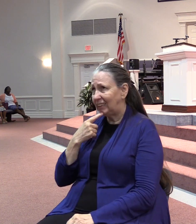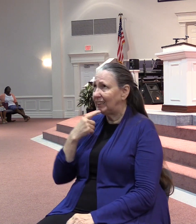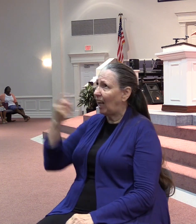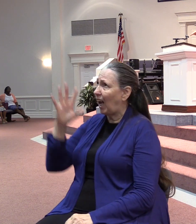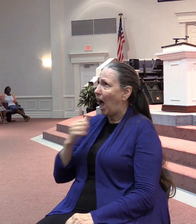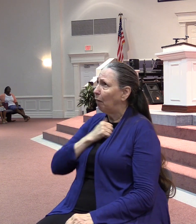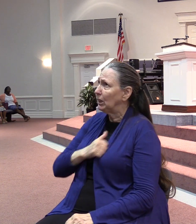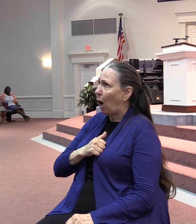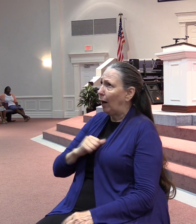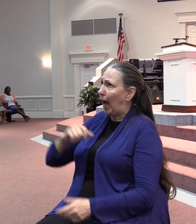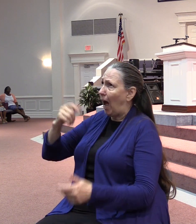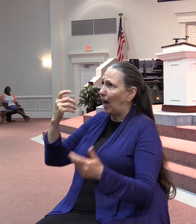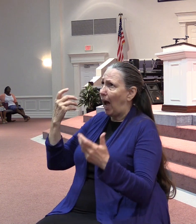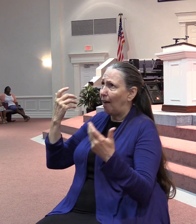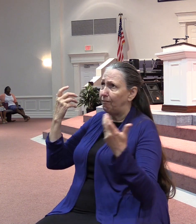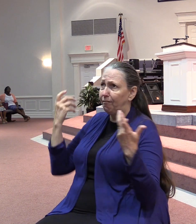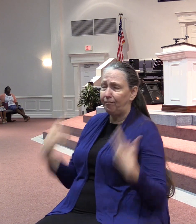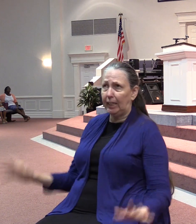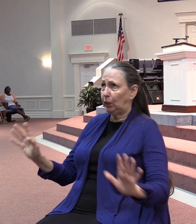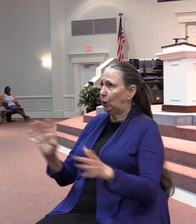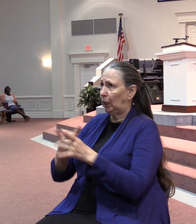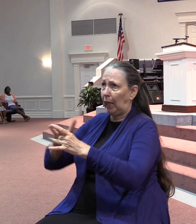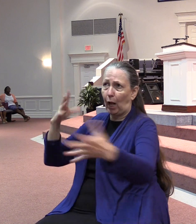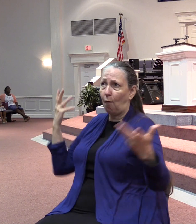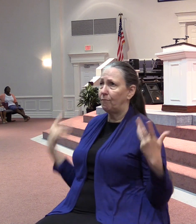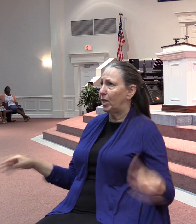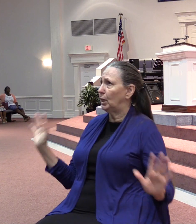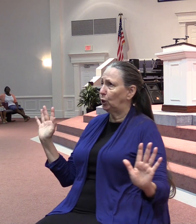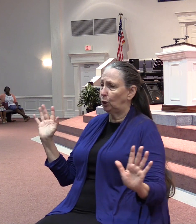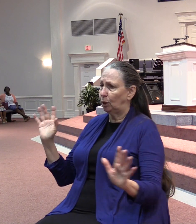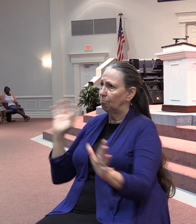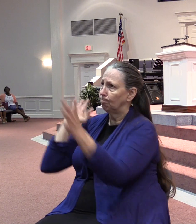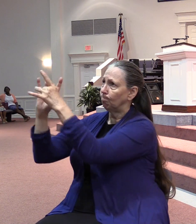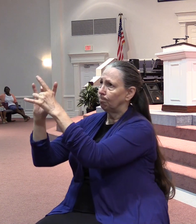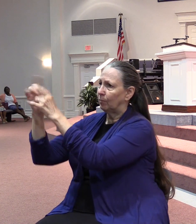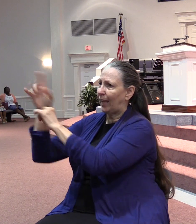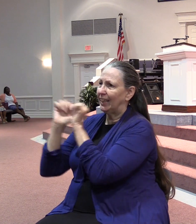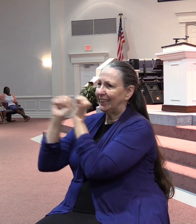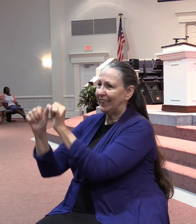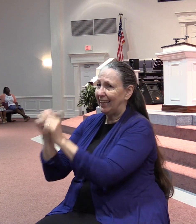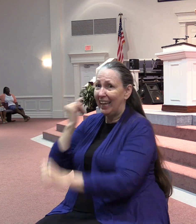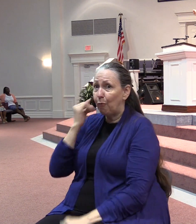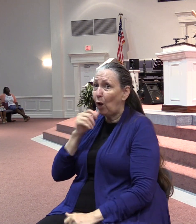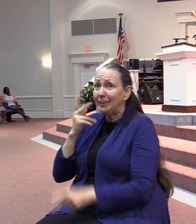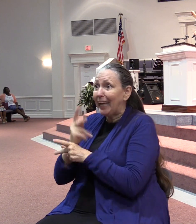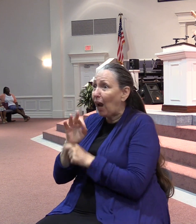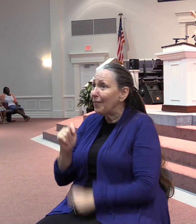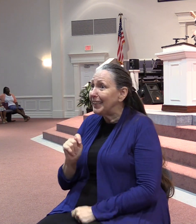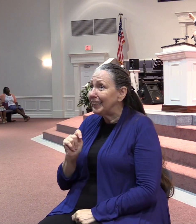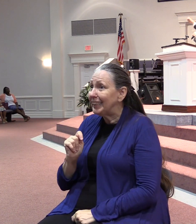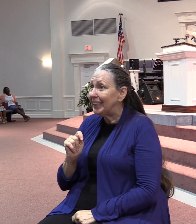Every day. And take care of that. And pull that down. don't pull it down at